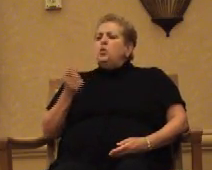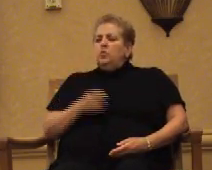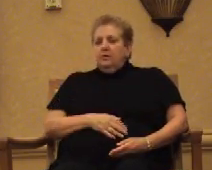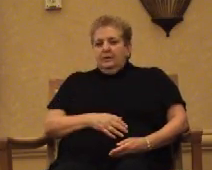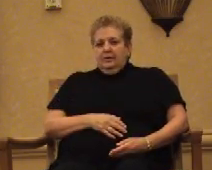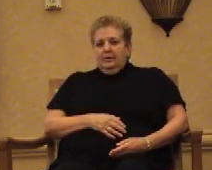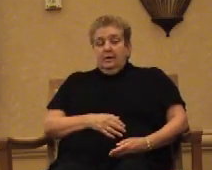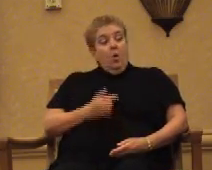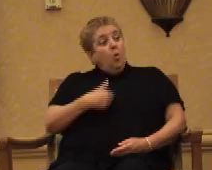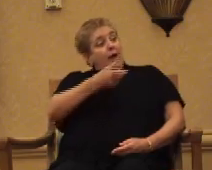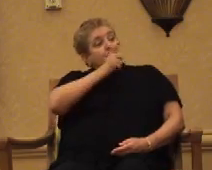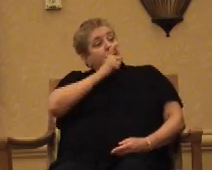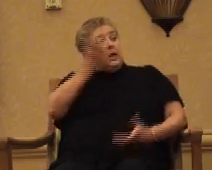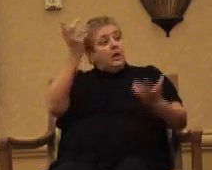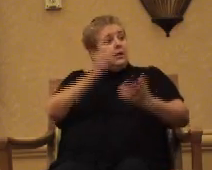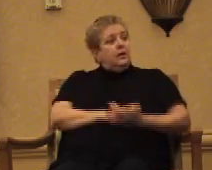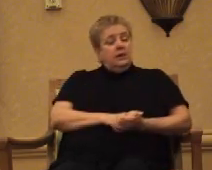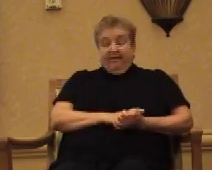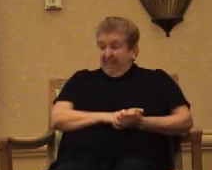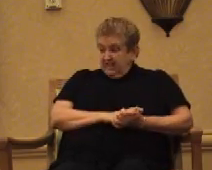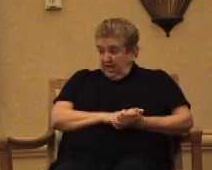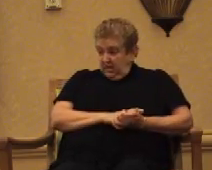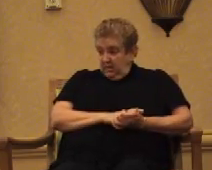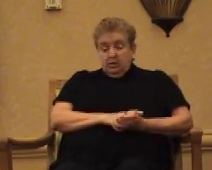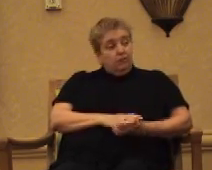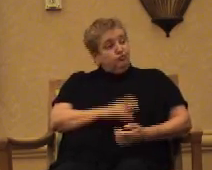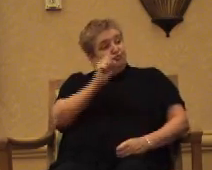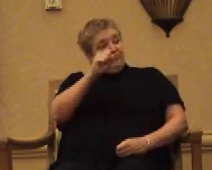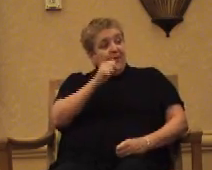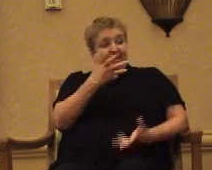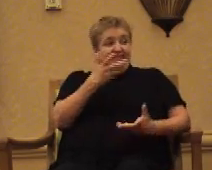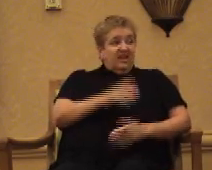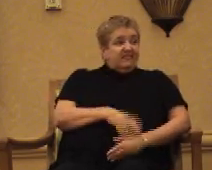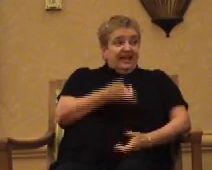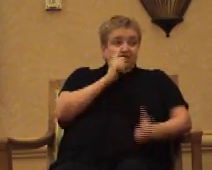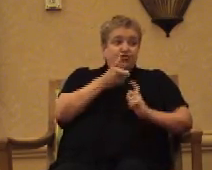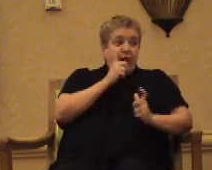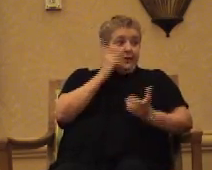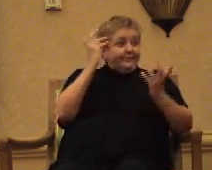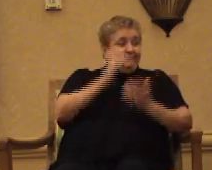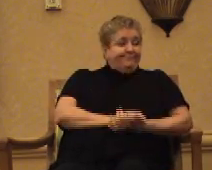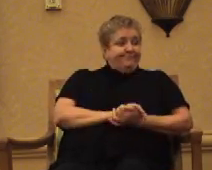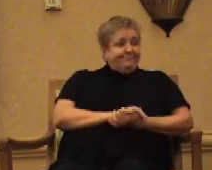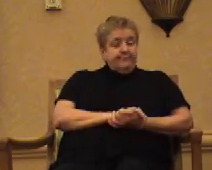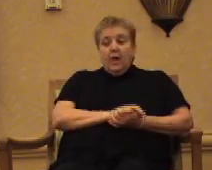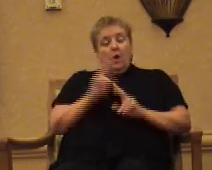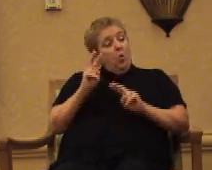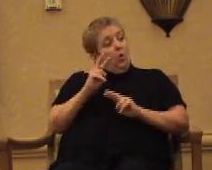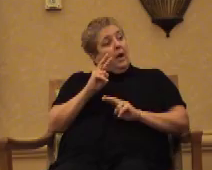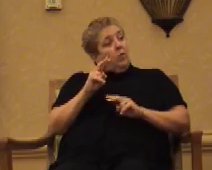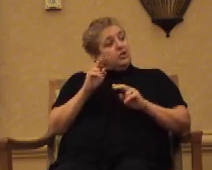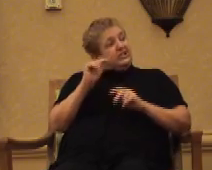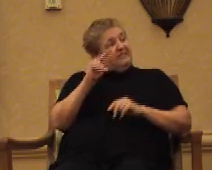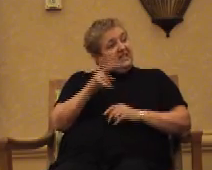"I drink." "That's it?" "Pretty much. I drink. Watch Jeopardy."